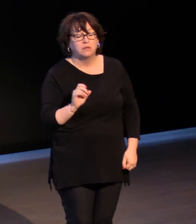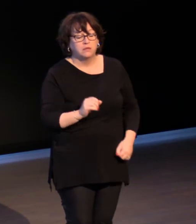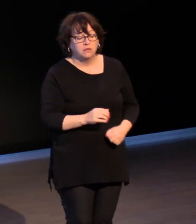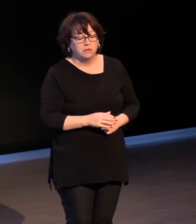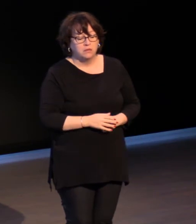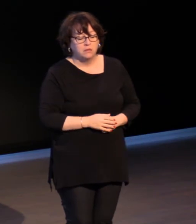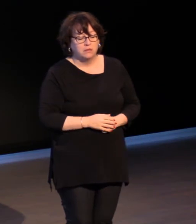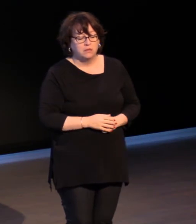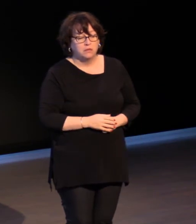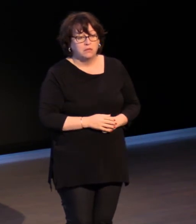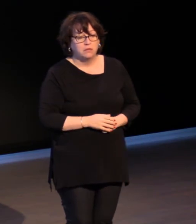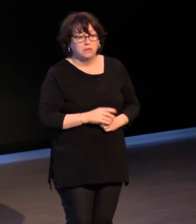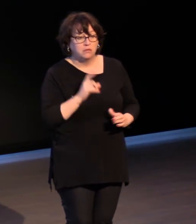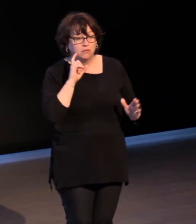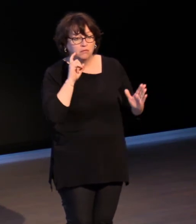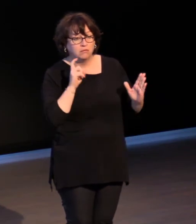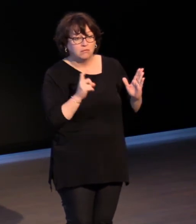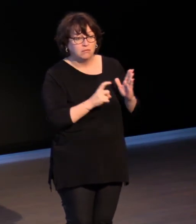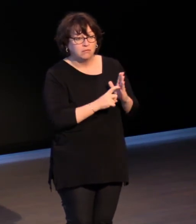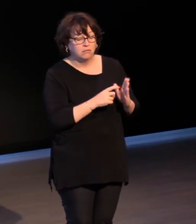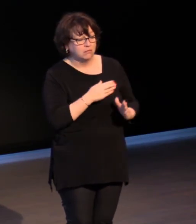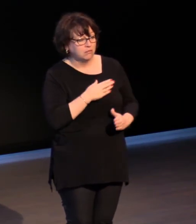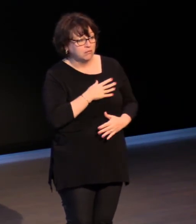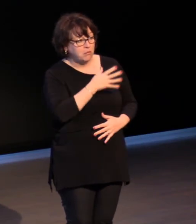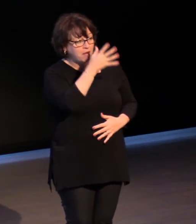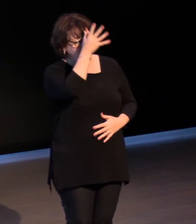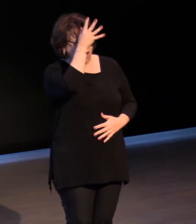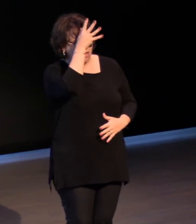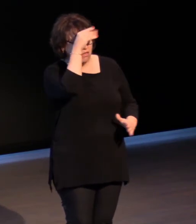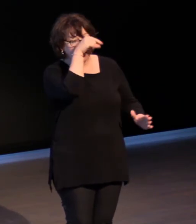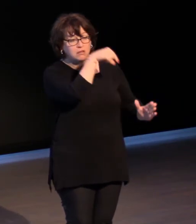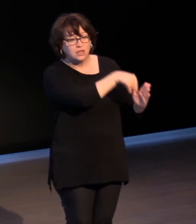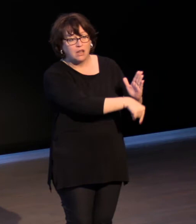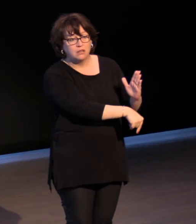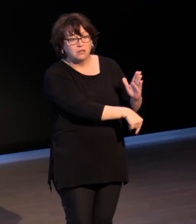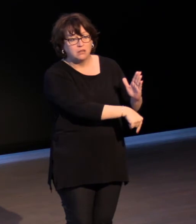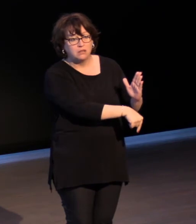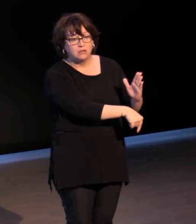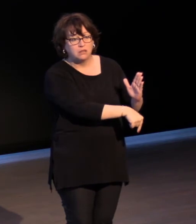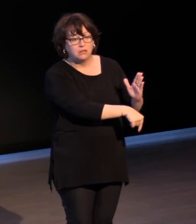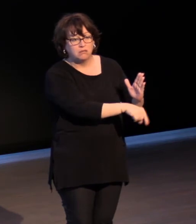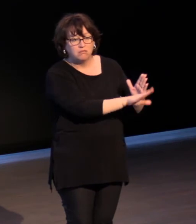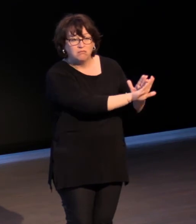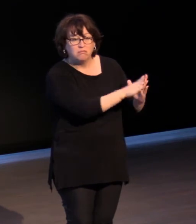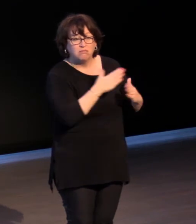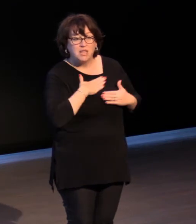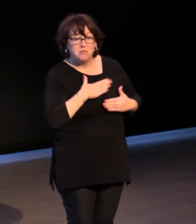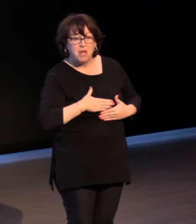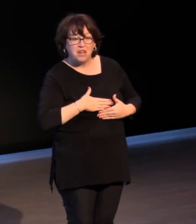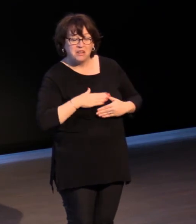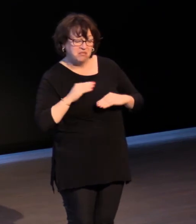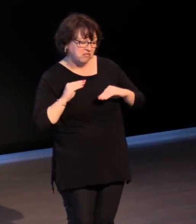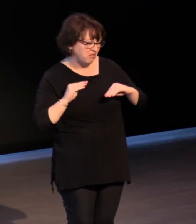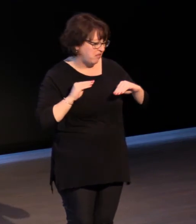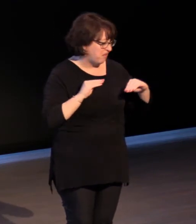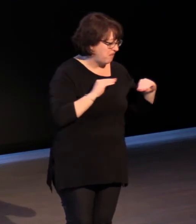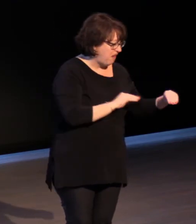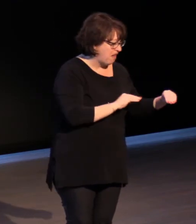I saw my dad being killed and being fed to the dogs to eat.